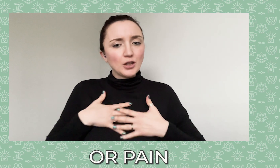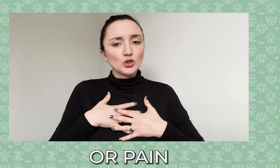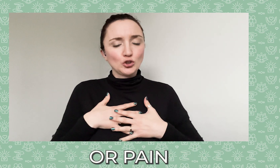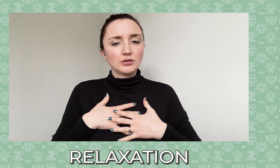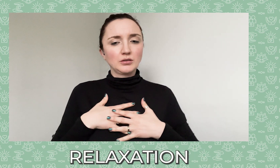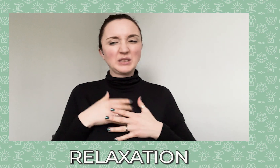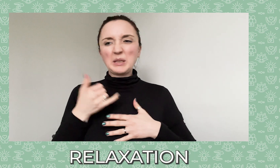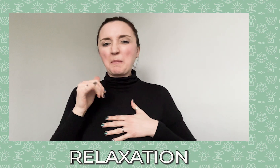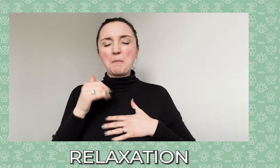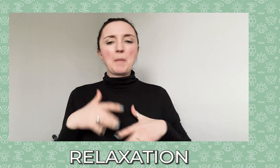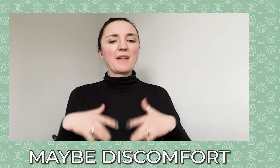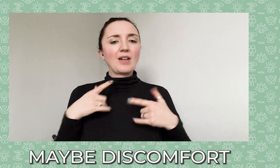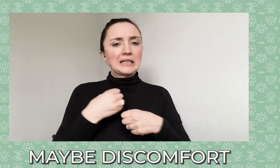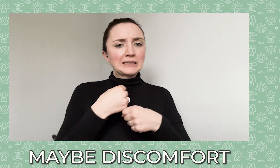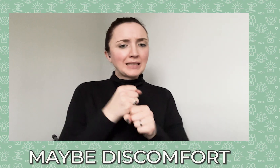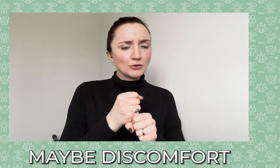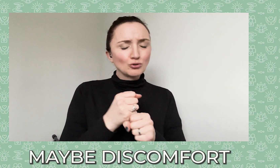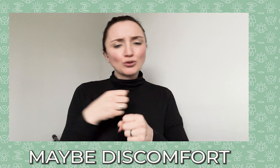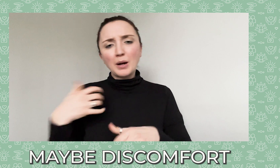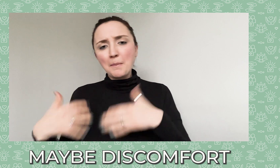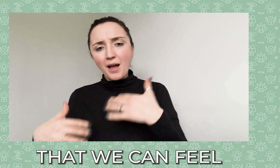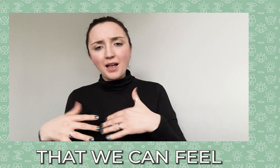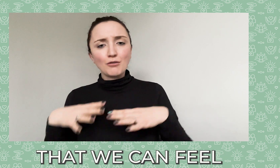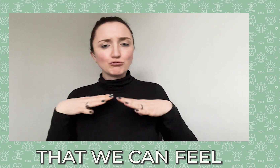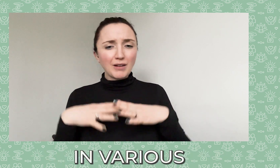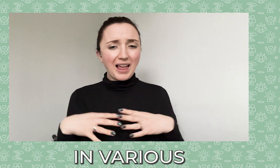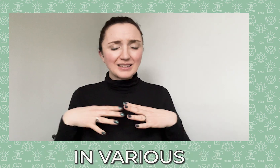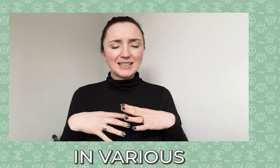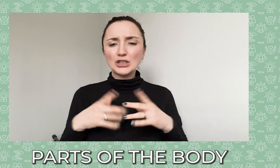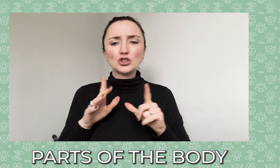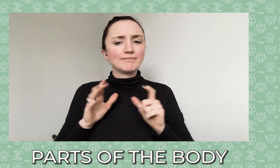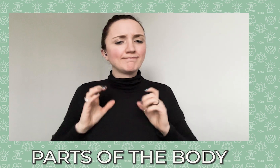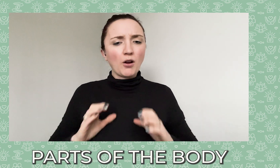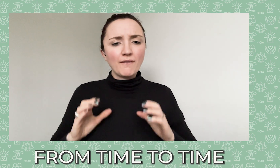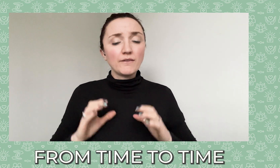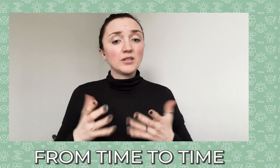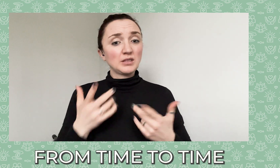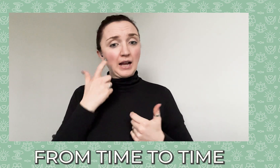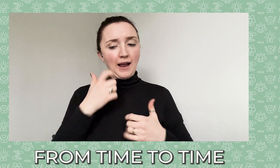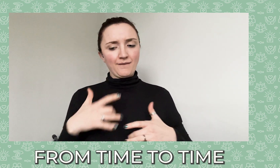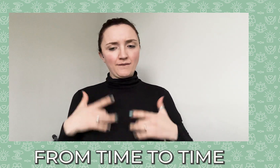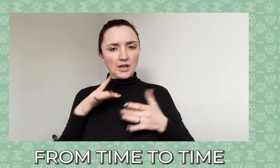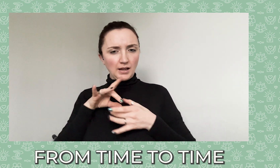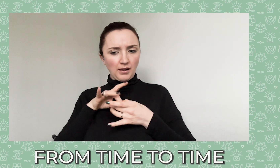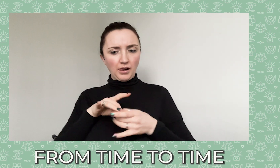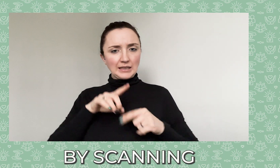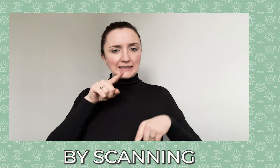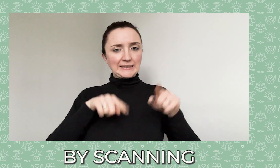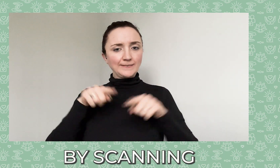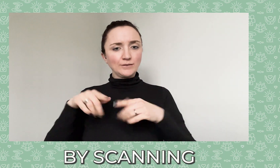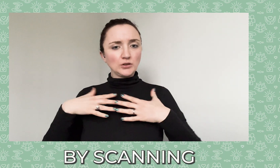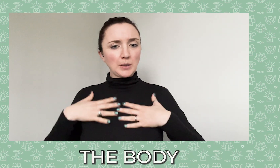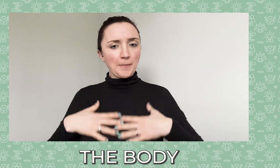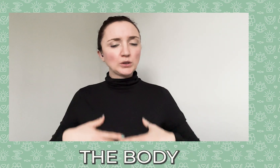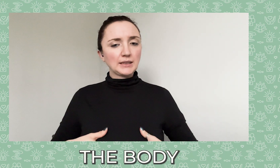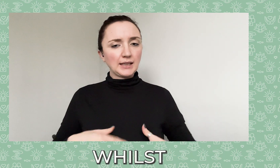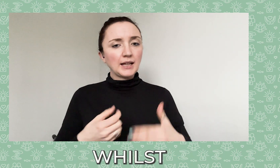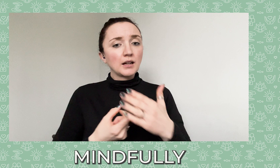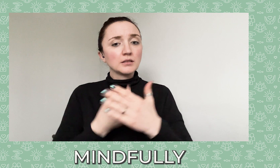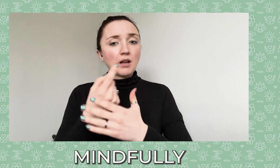pain, relaxation, maybe discomfort, that we can feel in various parts of the body from time to time. By scanning the body whilst